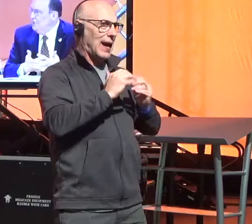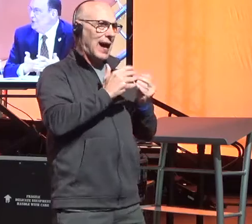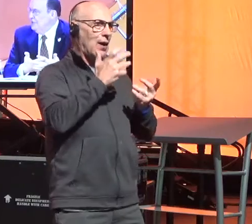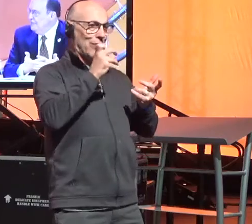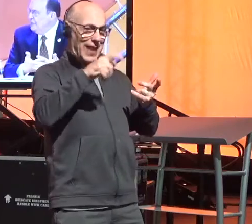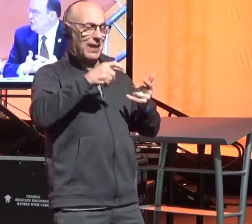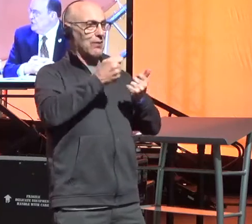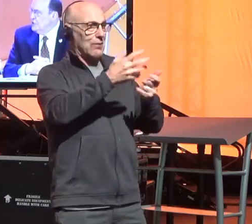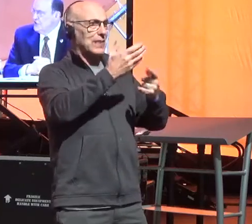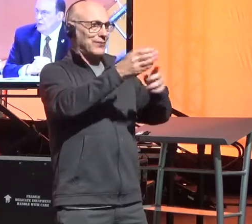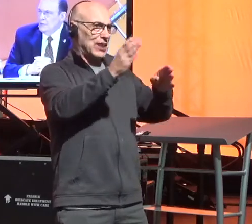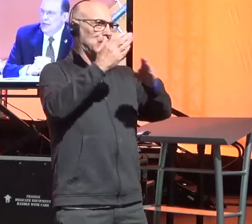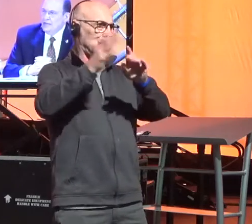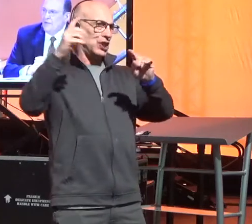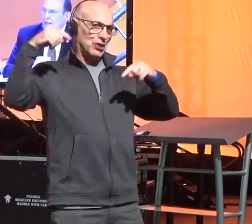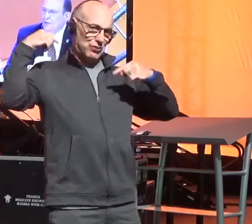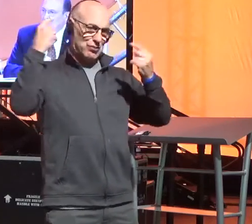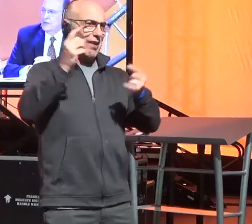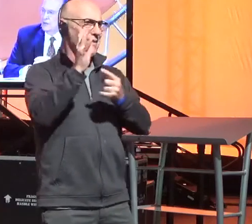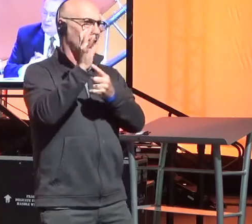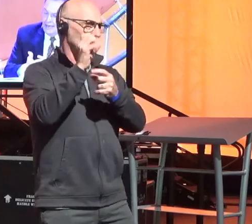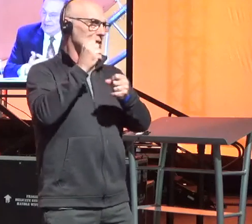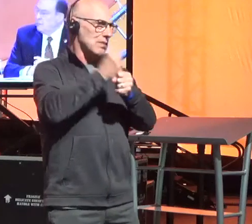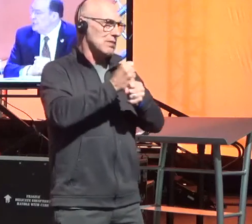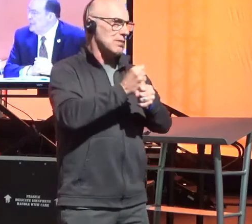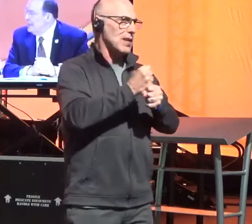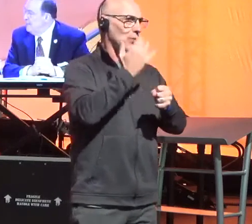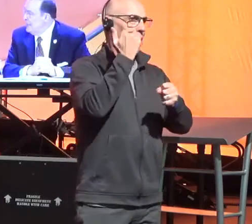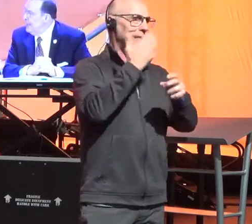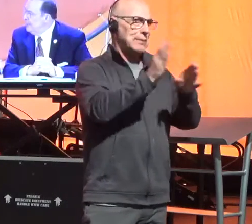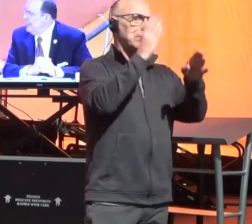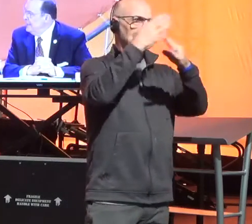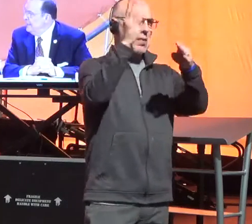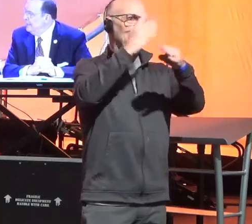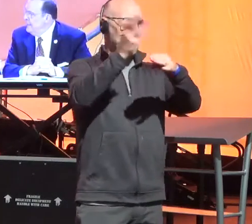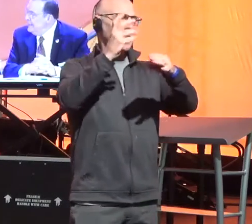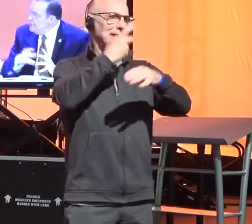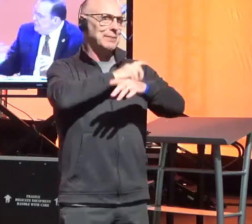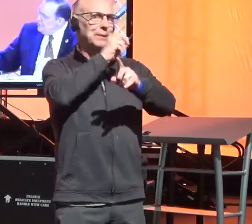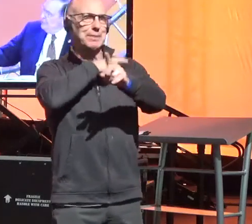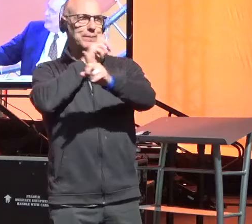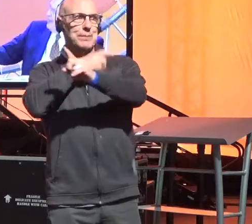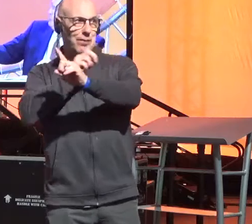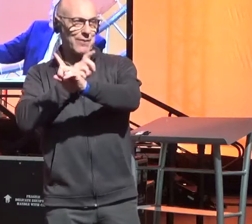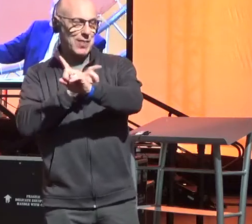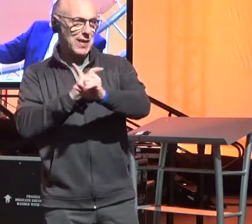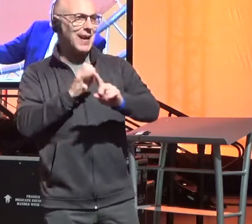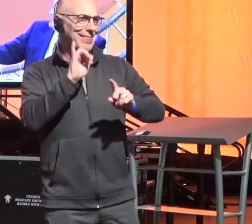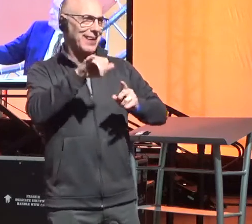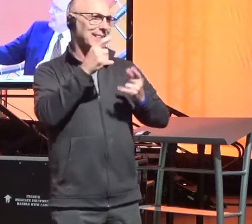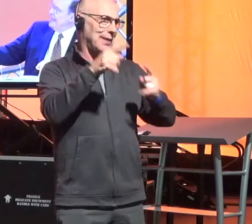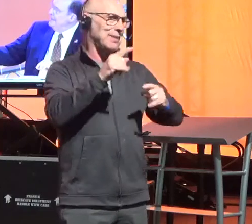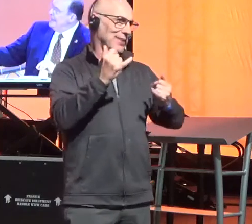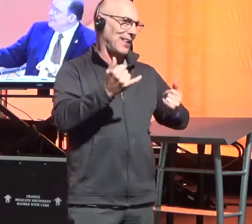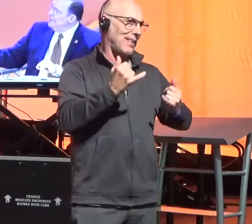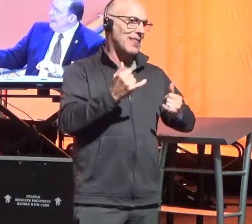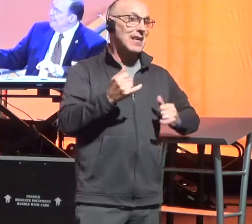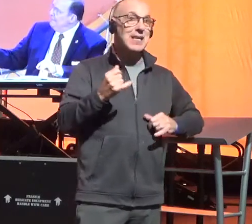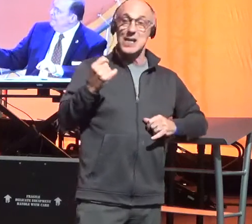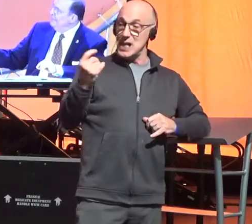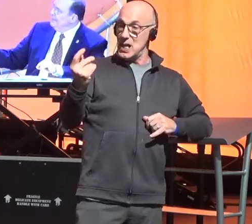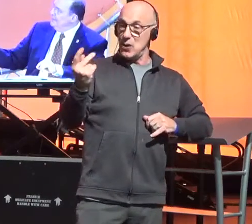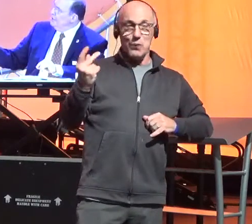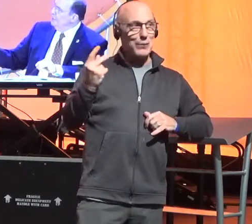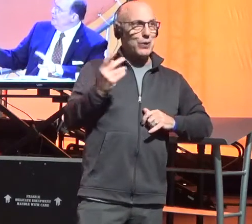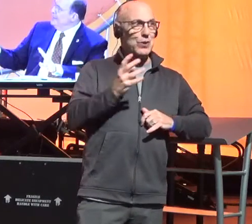brought division in churches over the last 500 years, and I think we're seeing that play out right now. Now, you and I were talking last night, and you